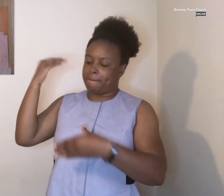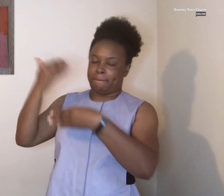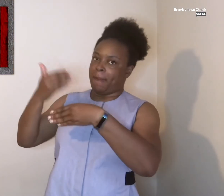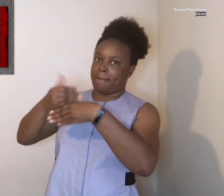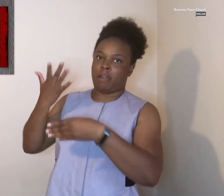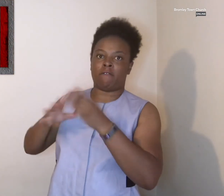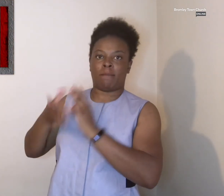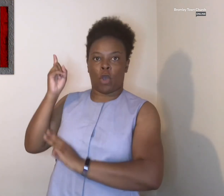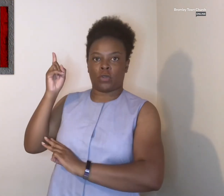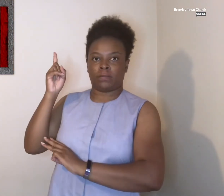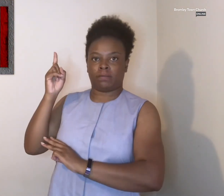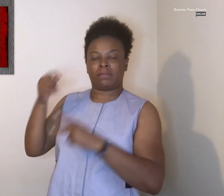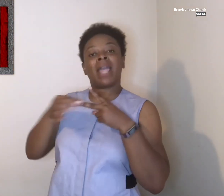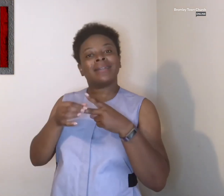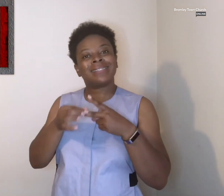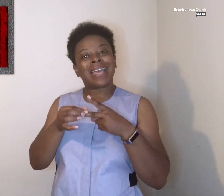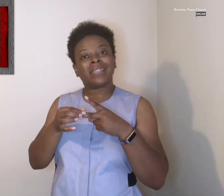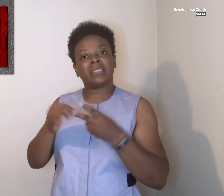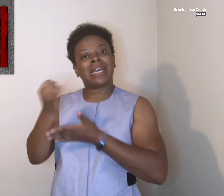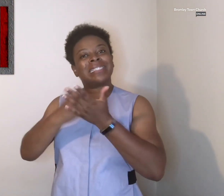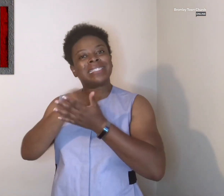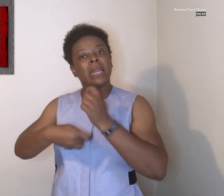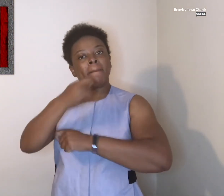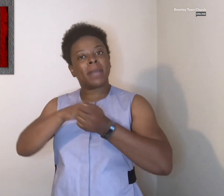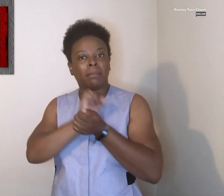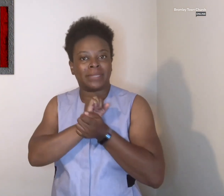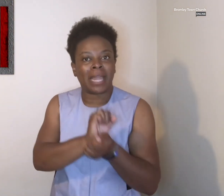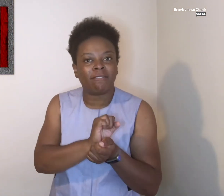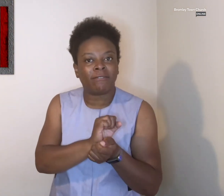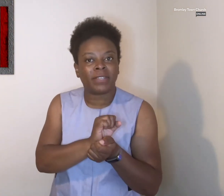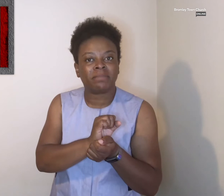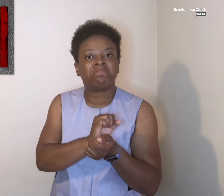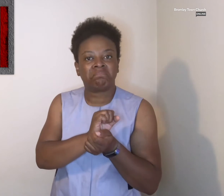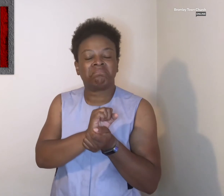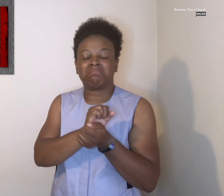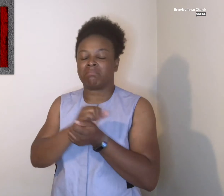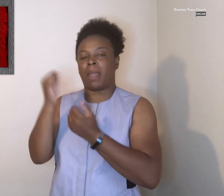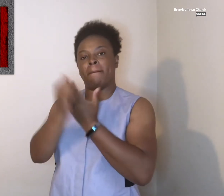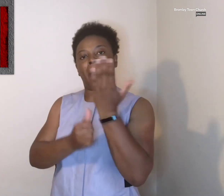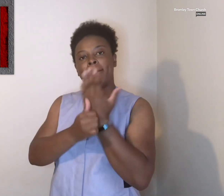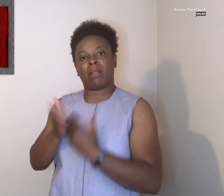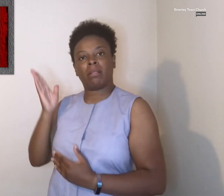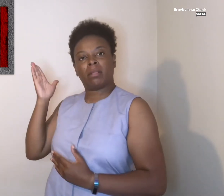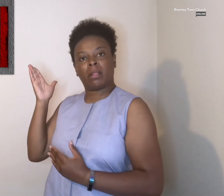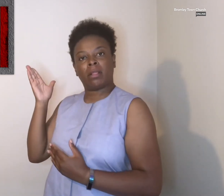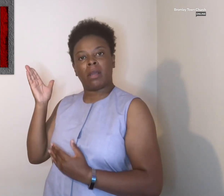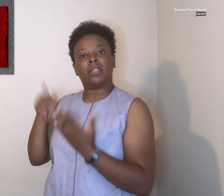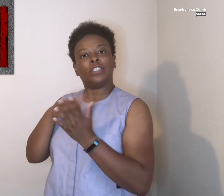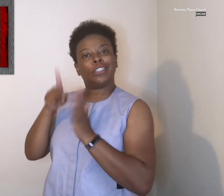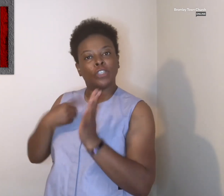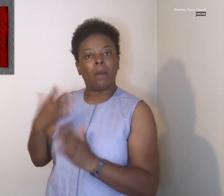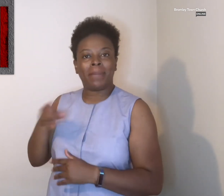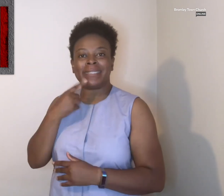sin enslaves. John 8 verse 34, Jesus said this to his disciples. Jesus replied, "I tell you the